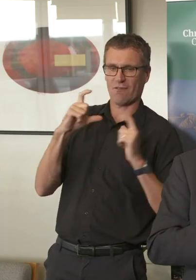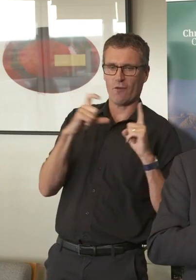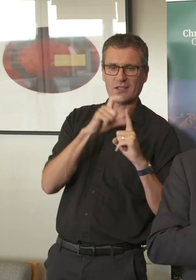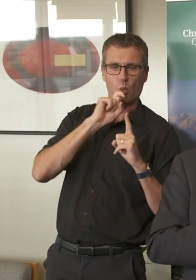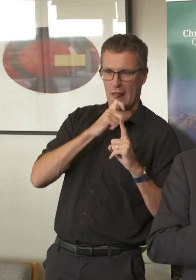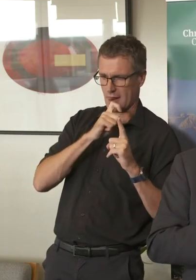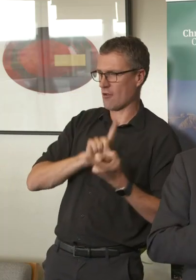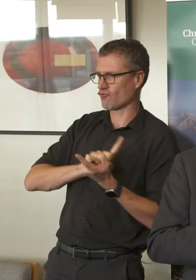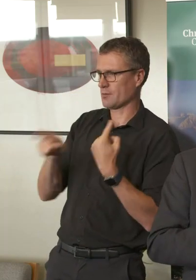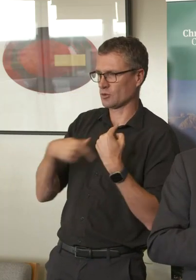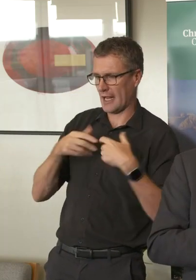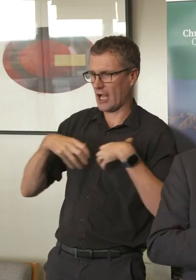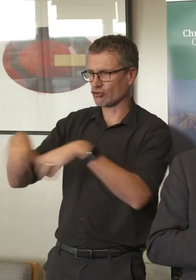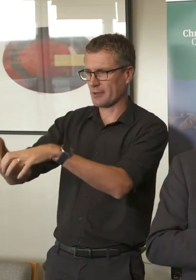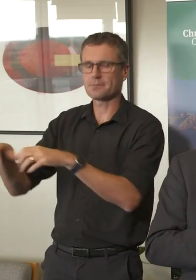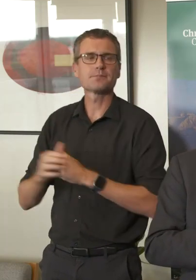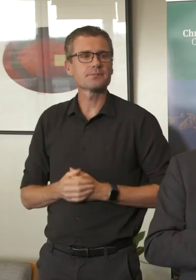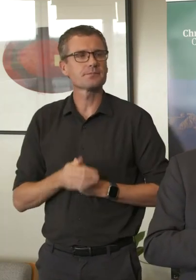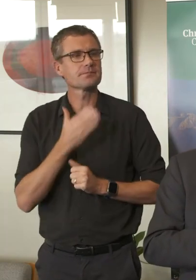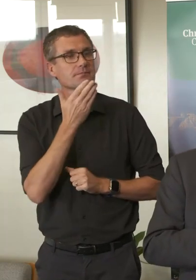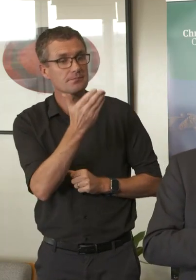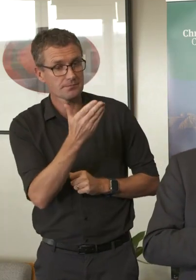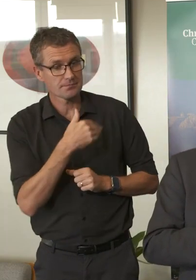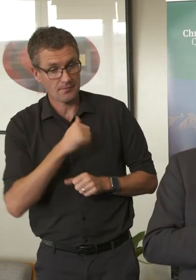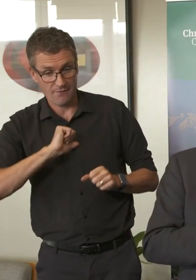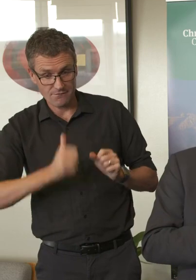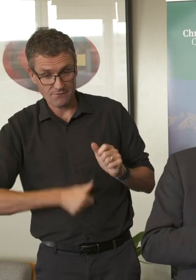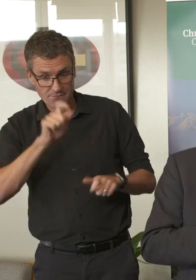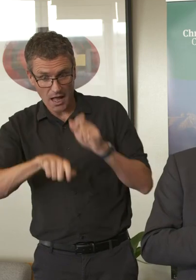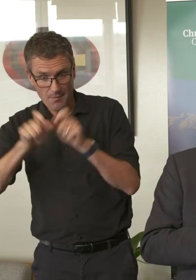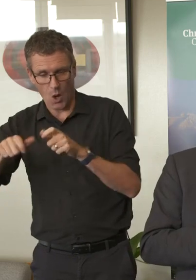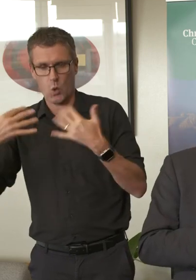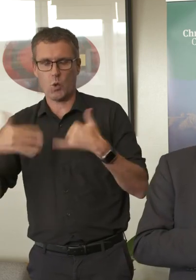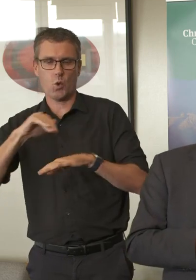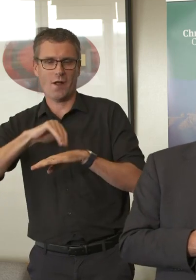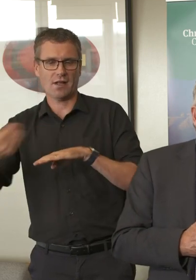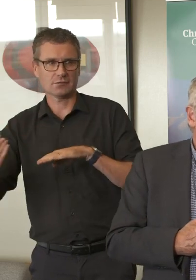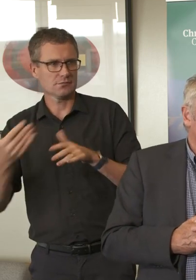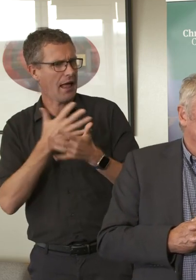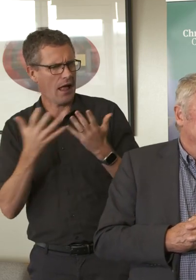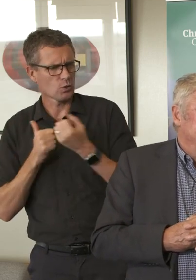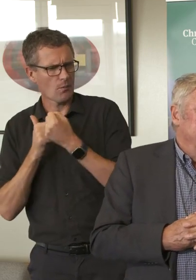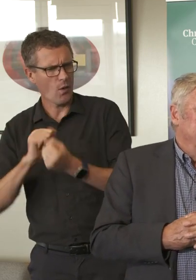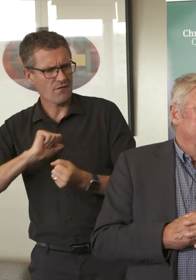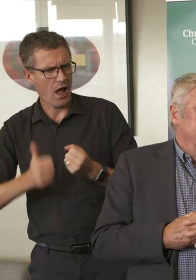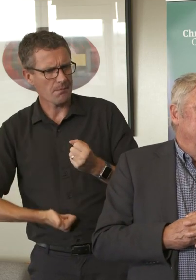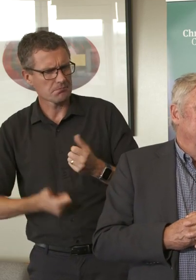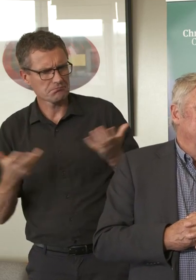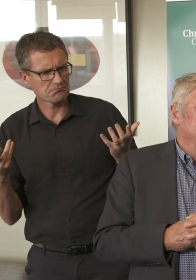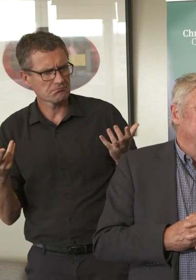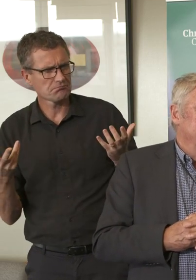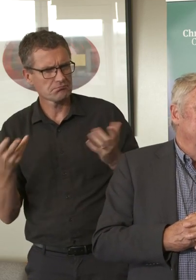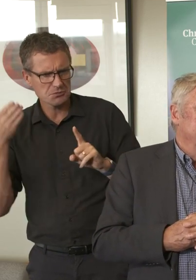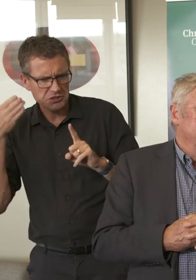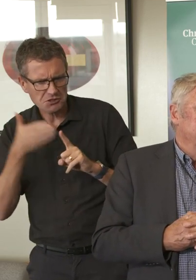them. It's clear farmers are particularly affected in this situation. What is being done to support them at this stage? Is there sort of